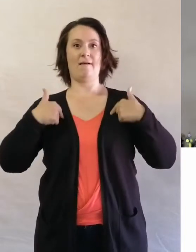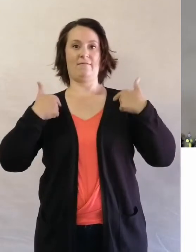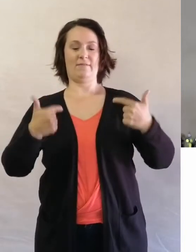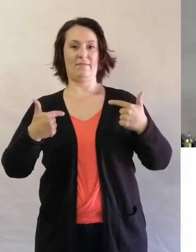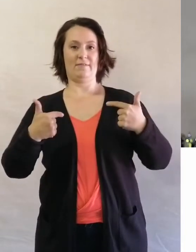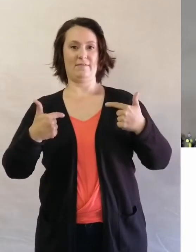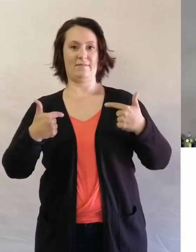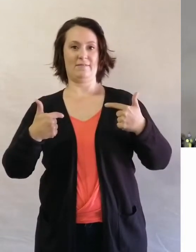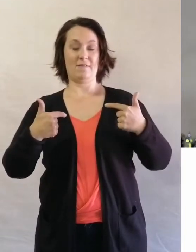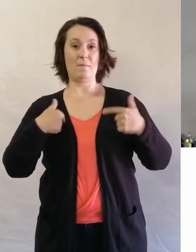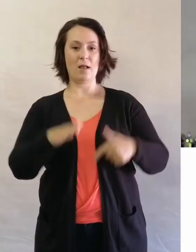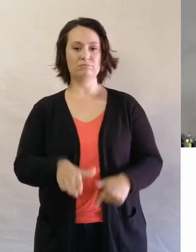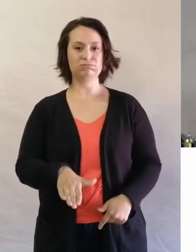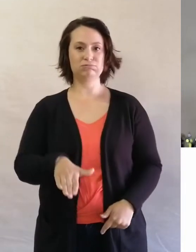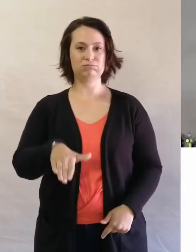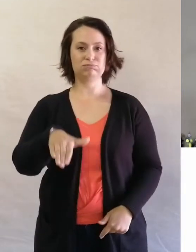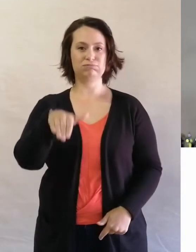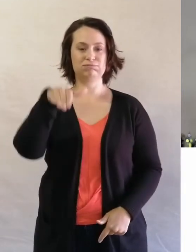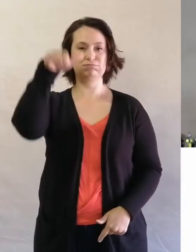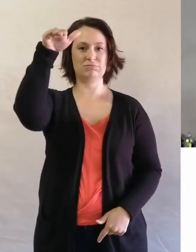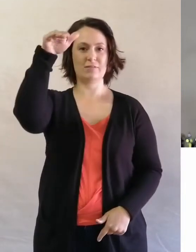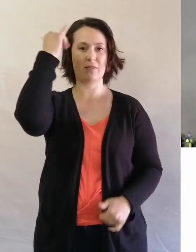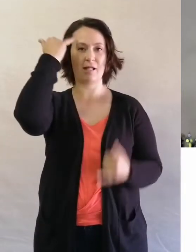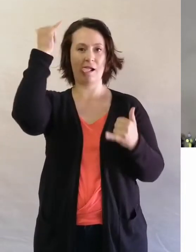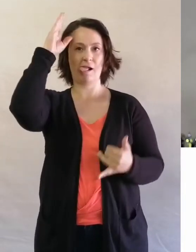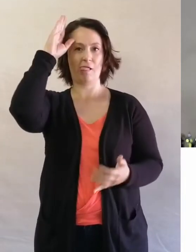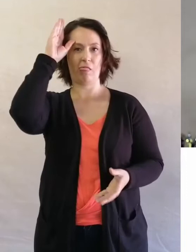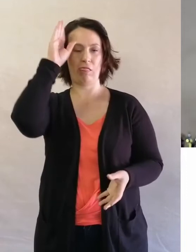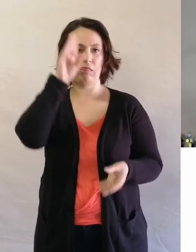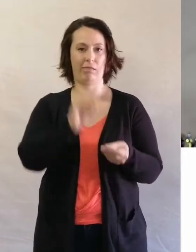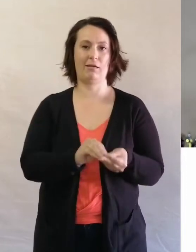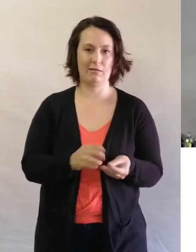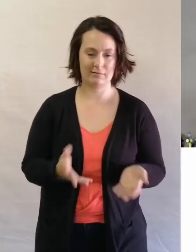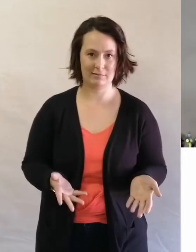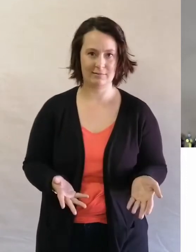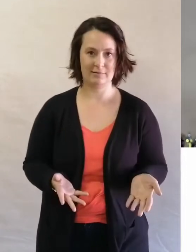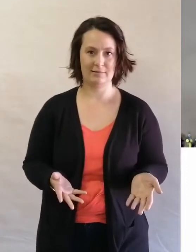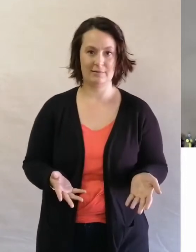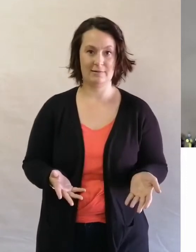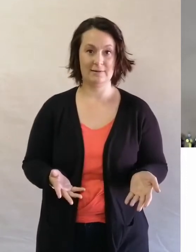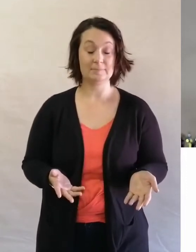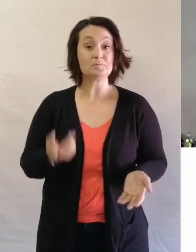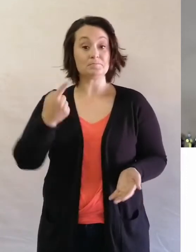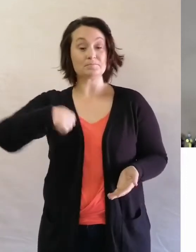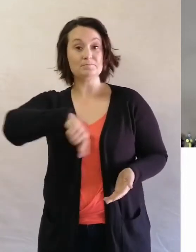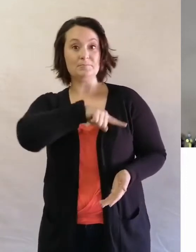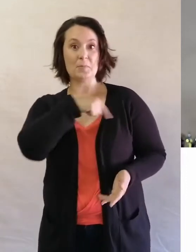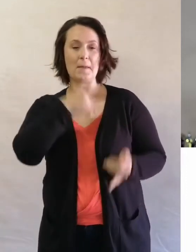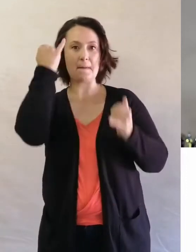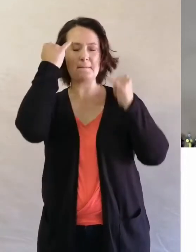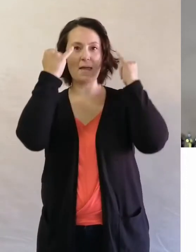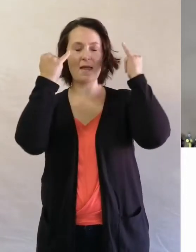older, it gets dulled down, doesn't it? But those of us who manage to hang on to